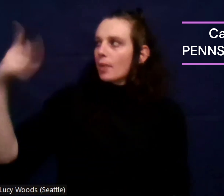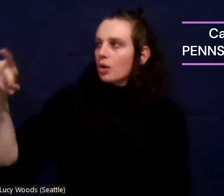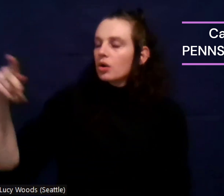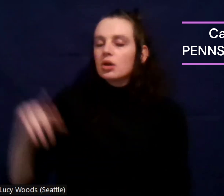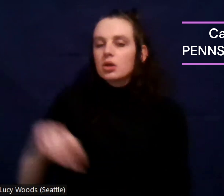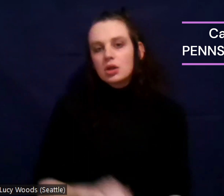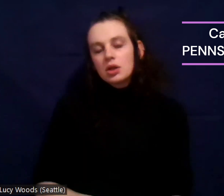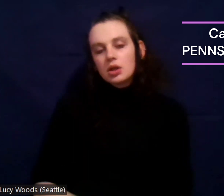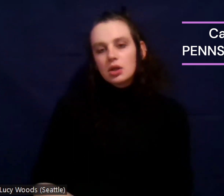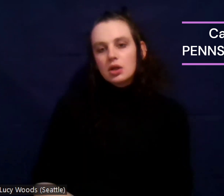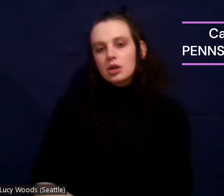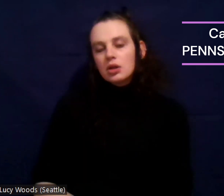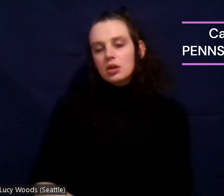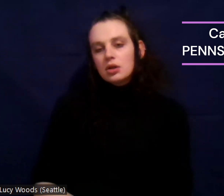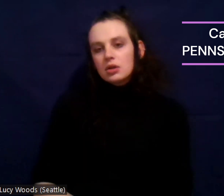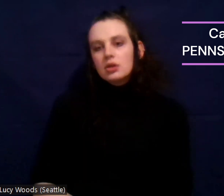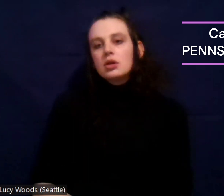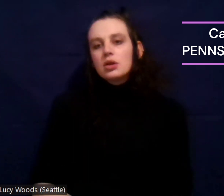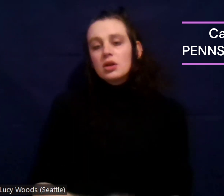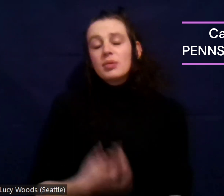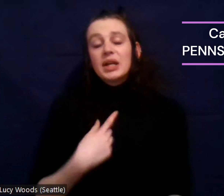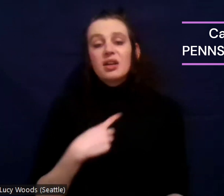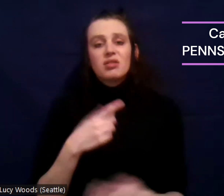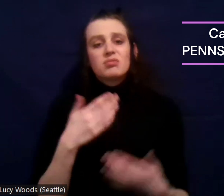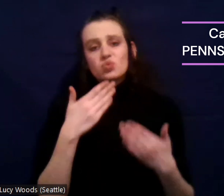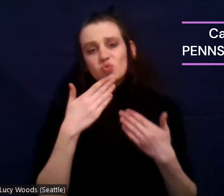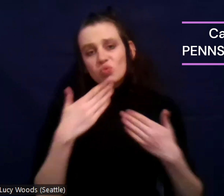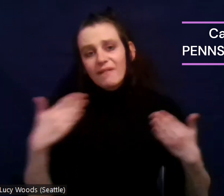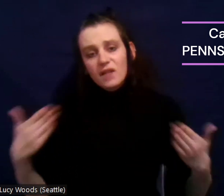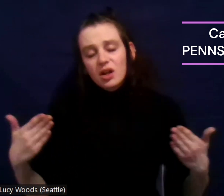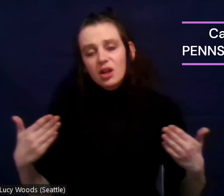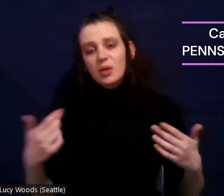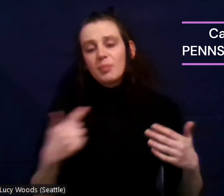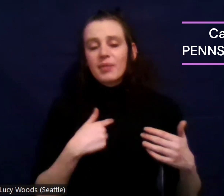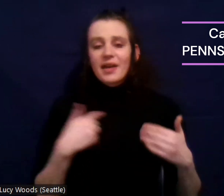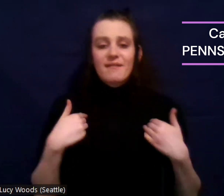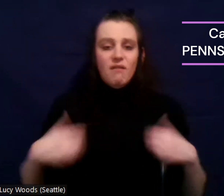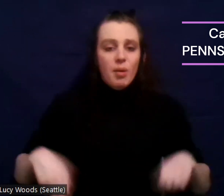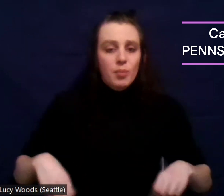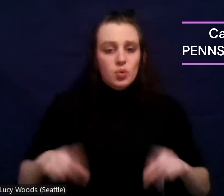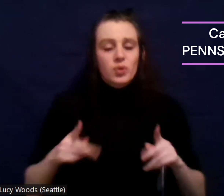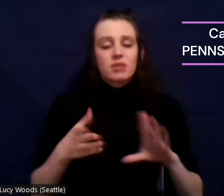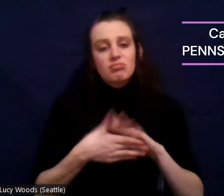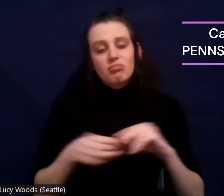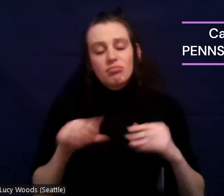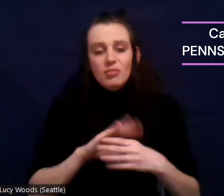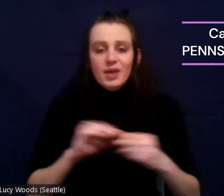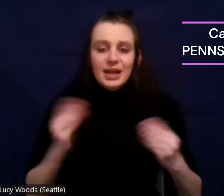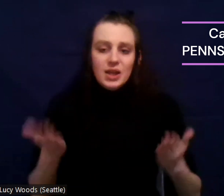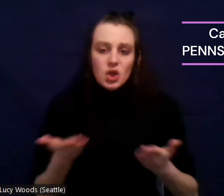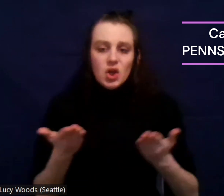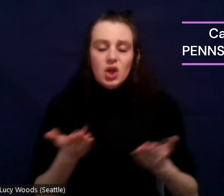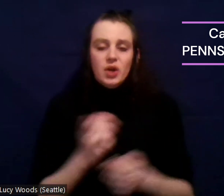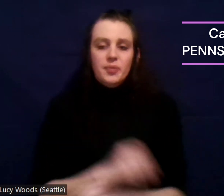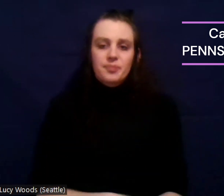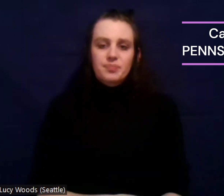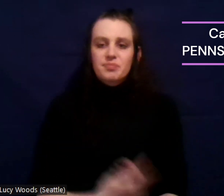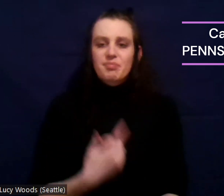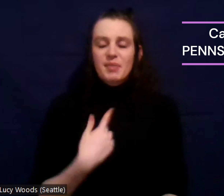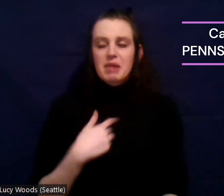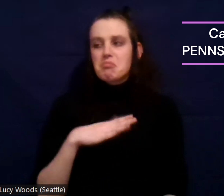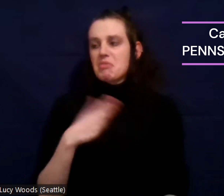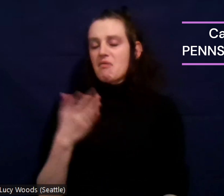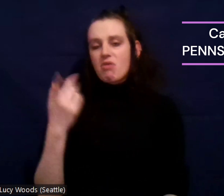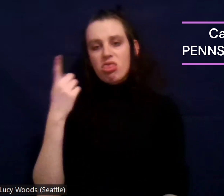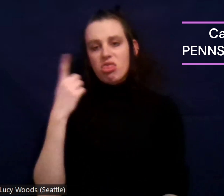And I am very grateful that I get the opportunity to speak here because, I never thought that